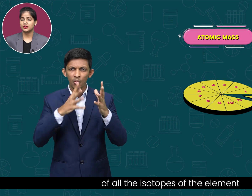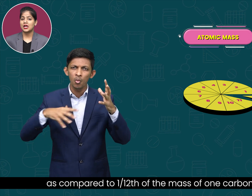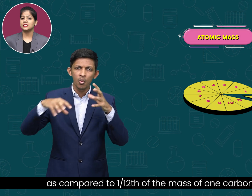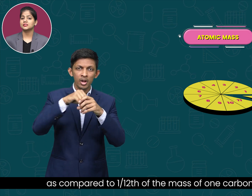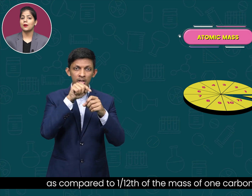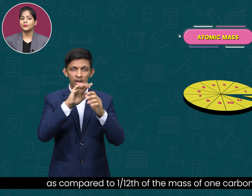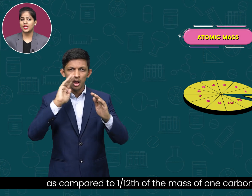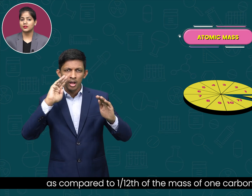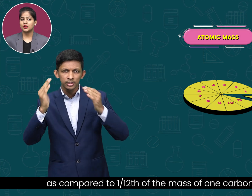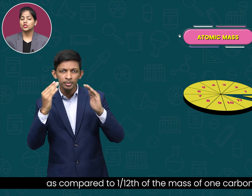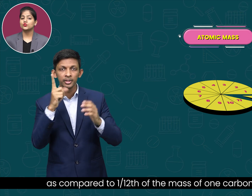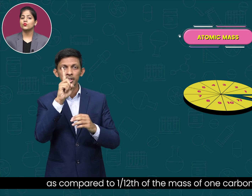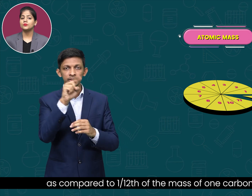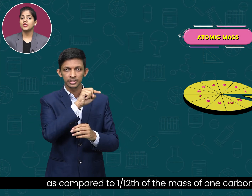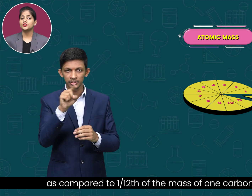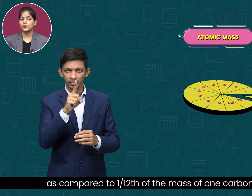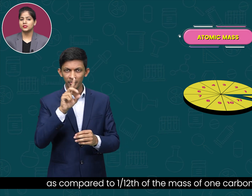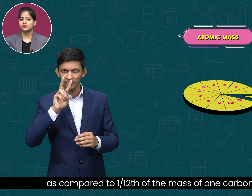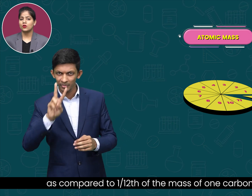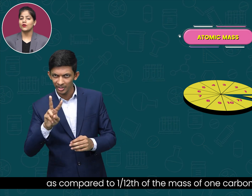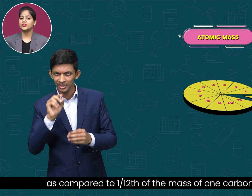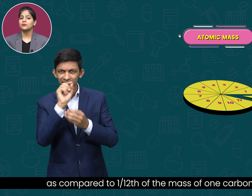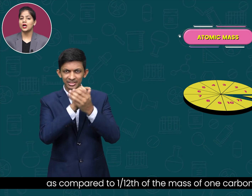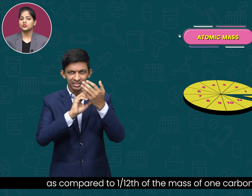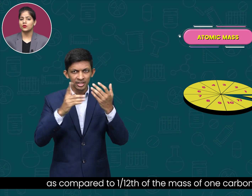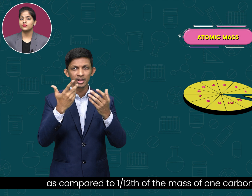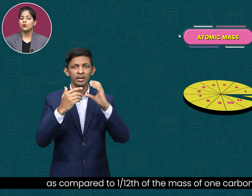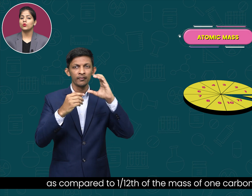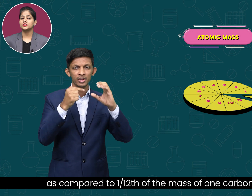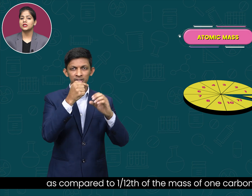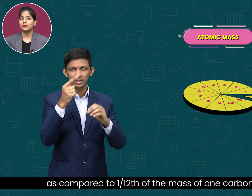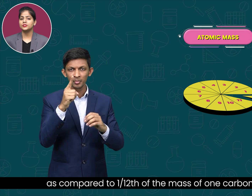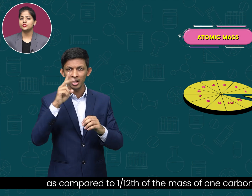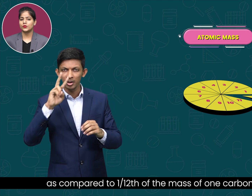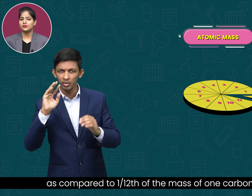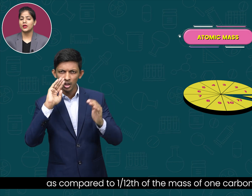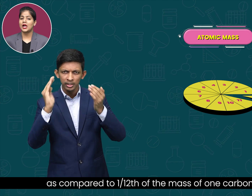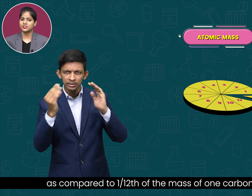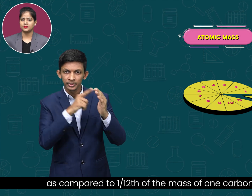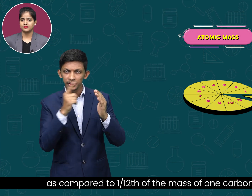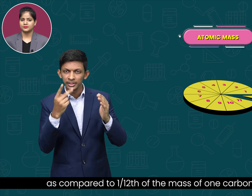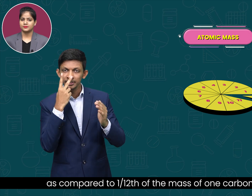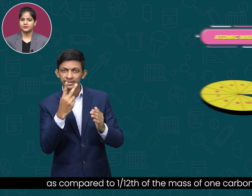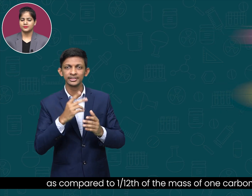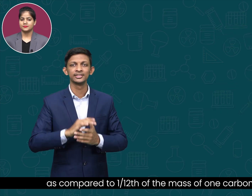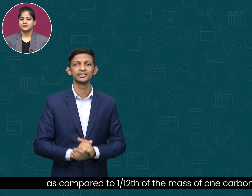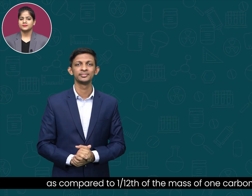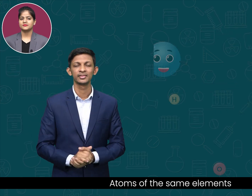element as compared to 1/12 of the mass of one carbon-12 atom.